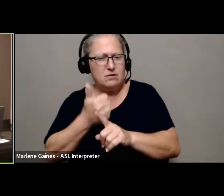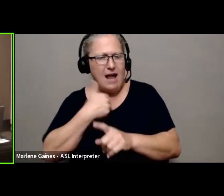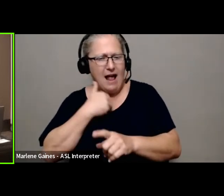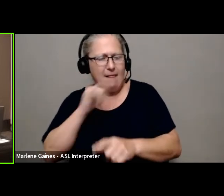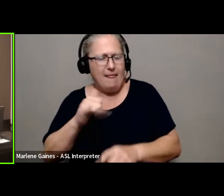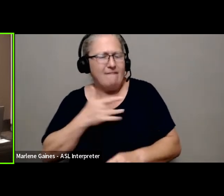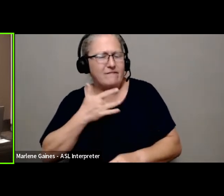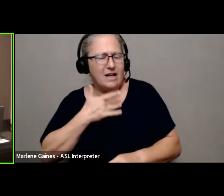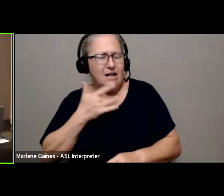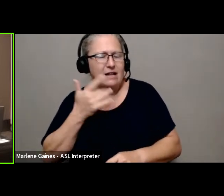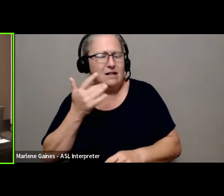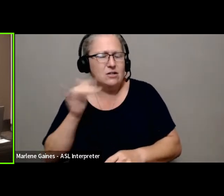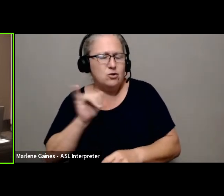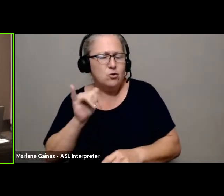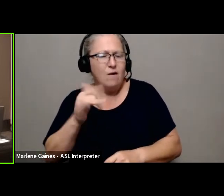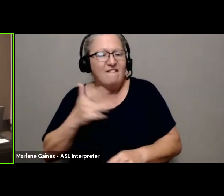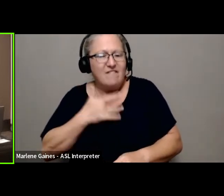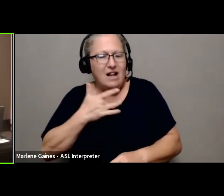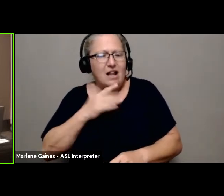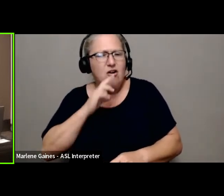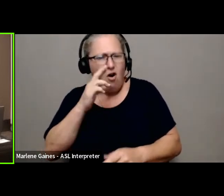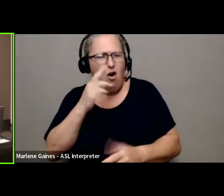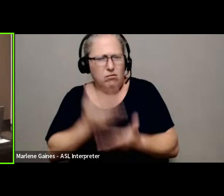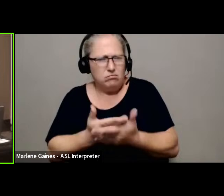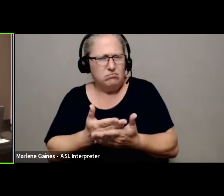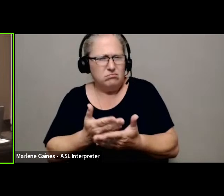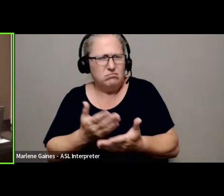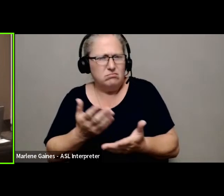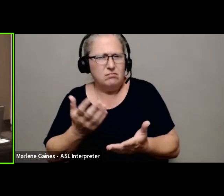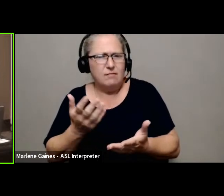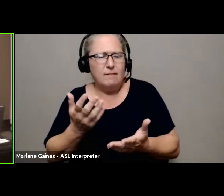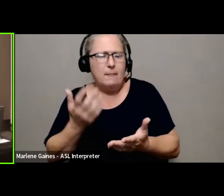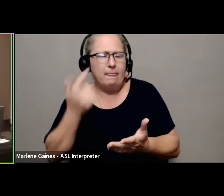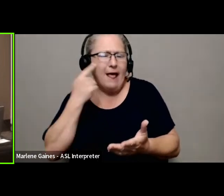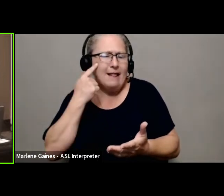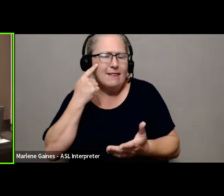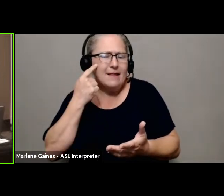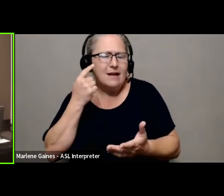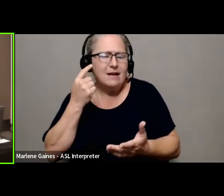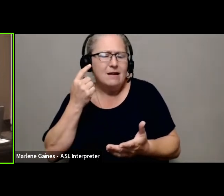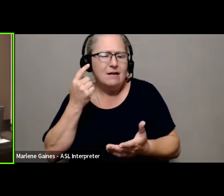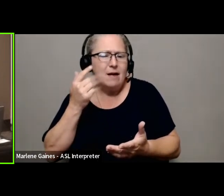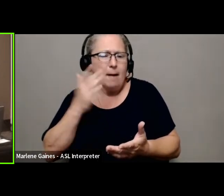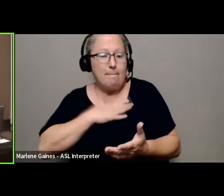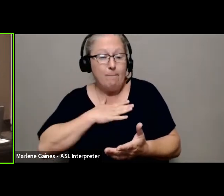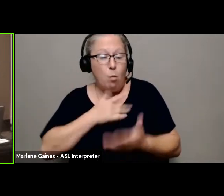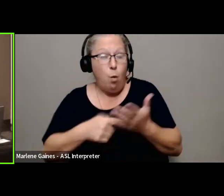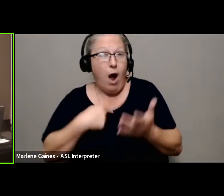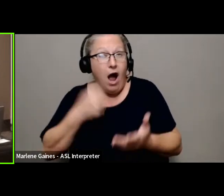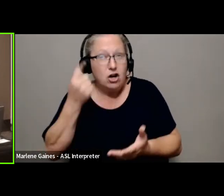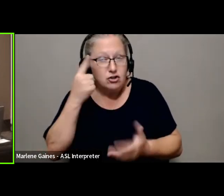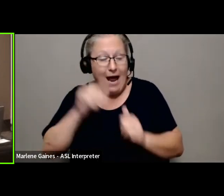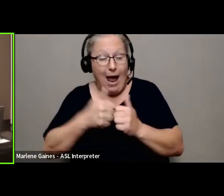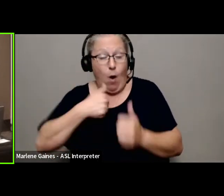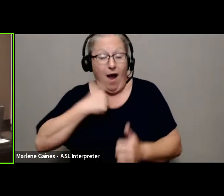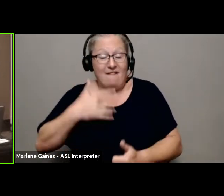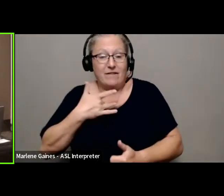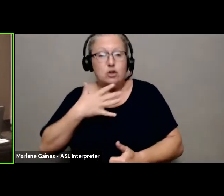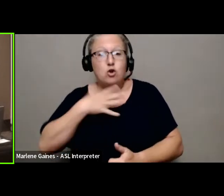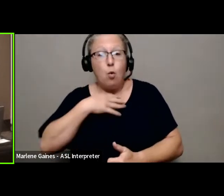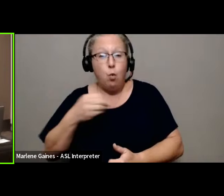those feelings. So I think feelings are legitimate. And I think my understanding and the way I feel is that